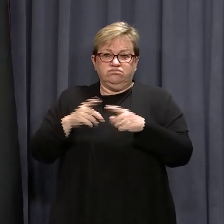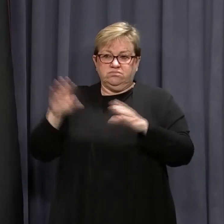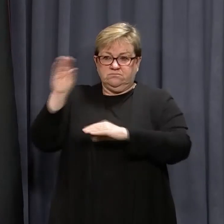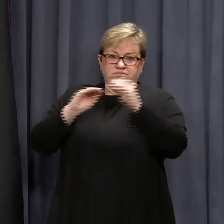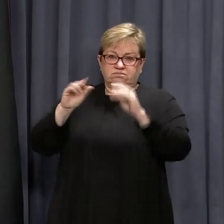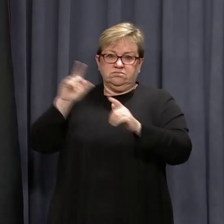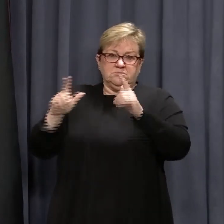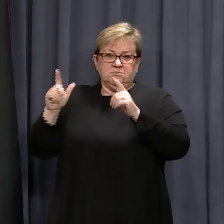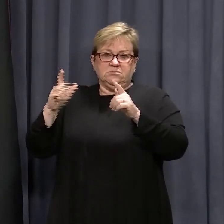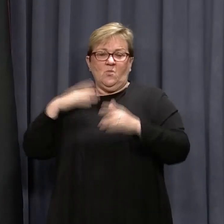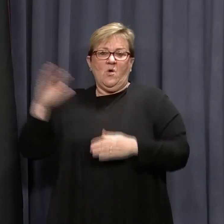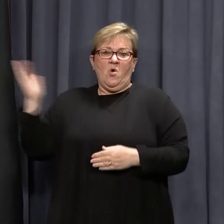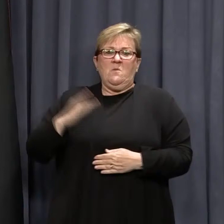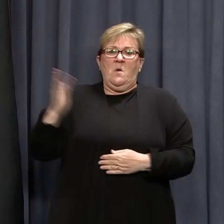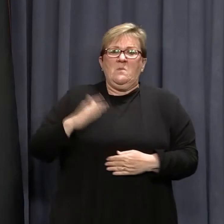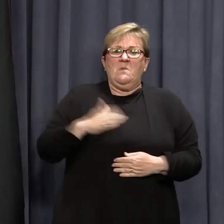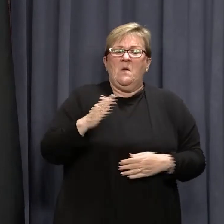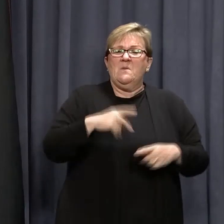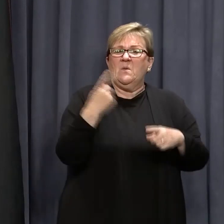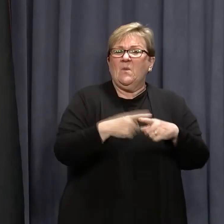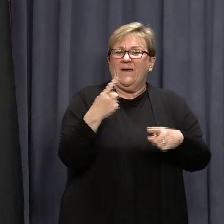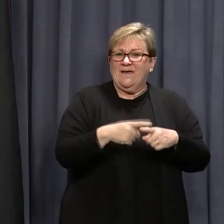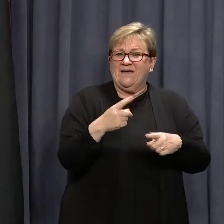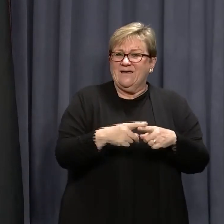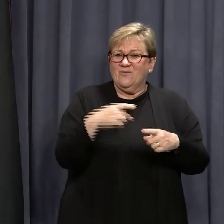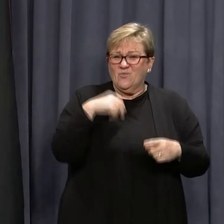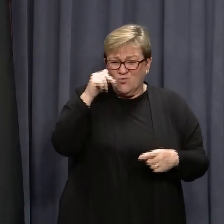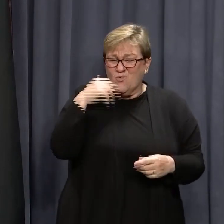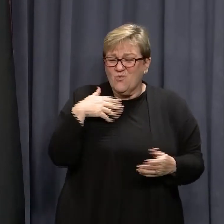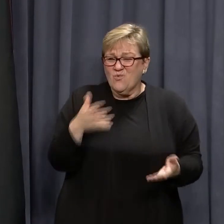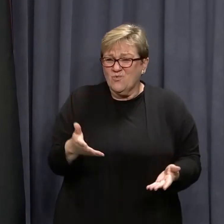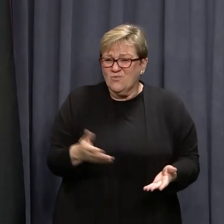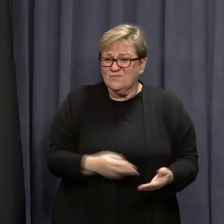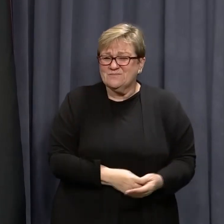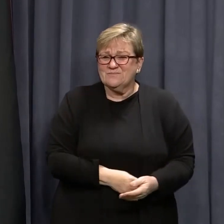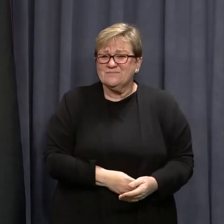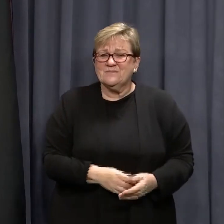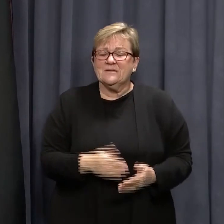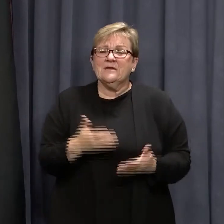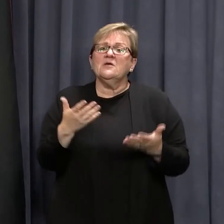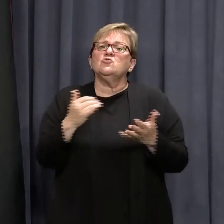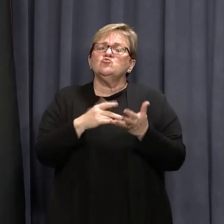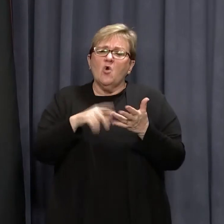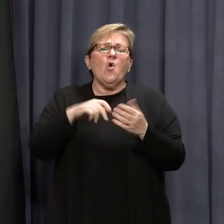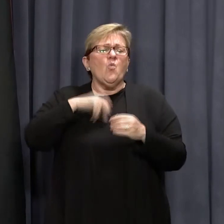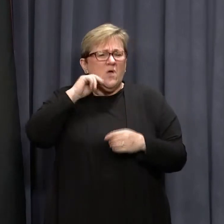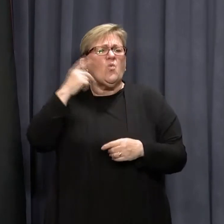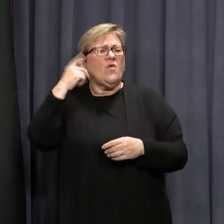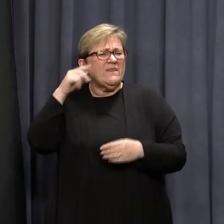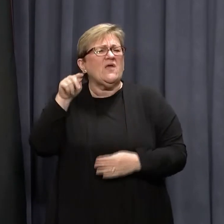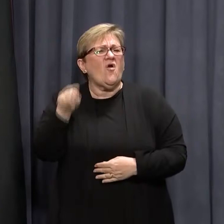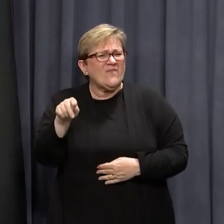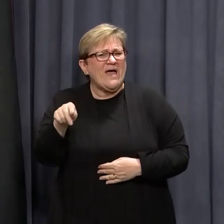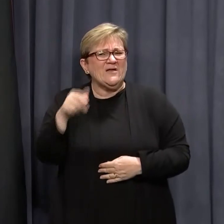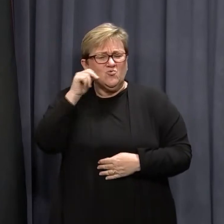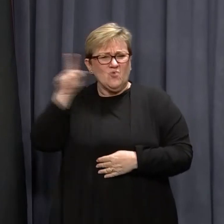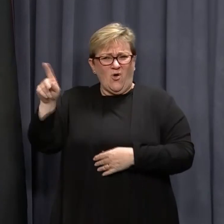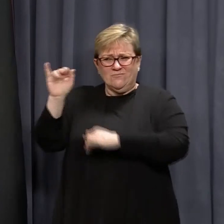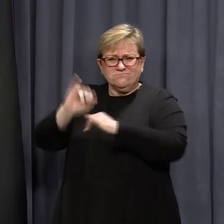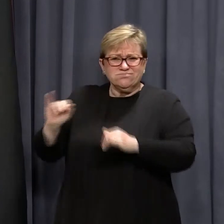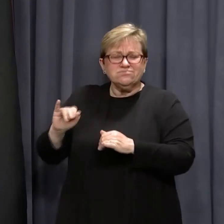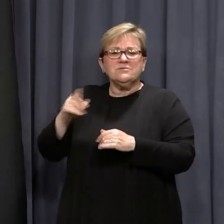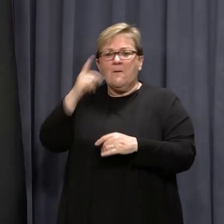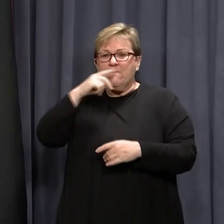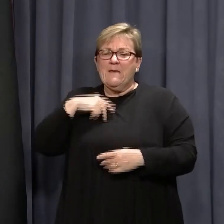travel plans to get home as quickly as possible. We'll be taking that into consideration as those